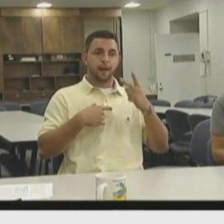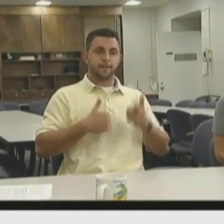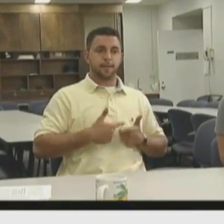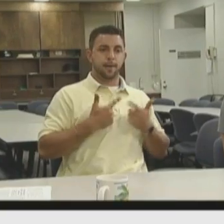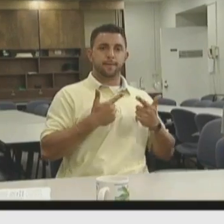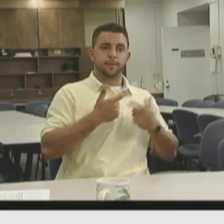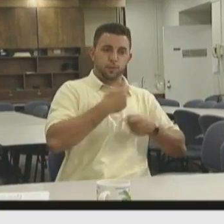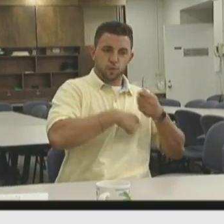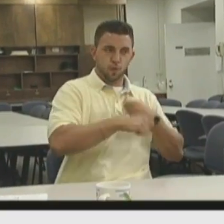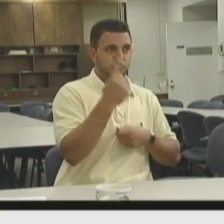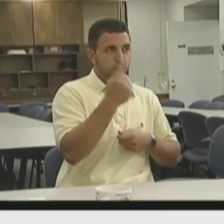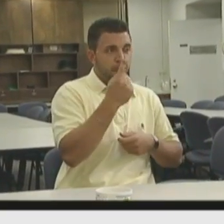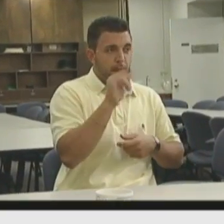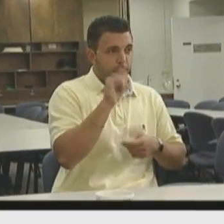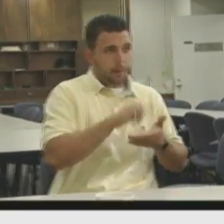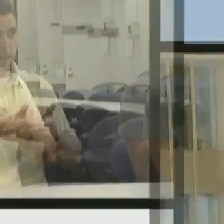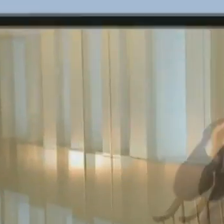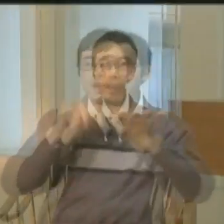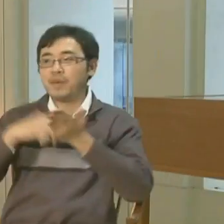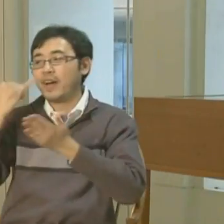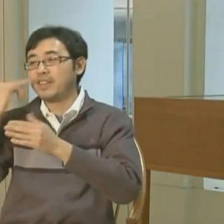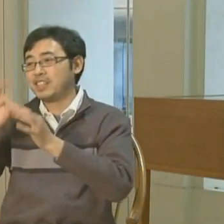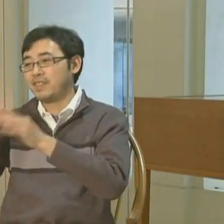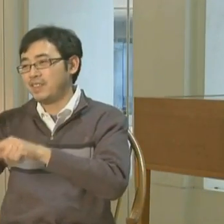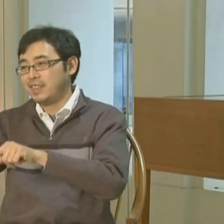very engaged in the meetings.